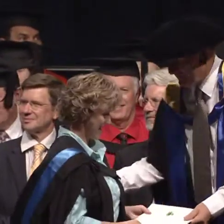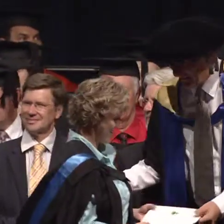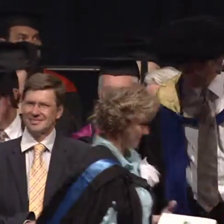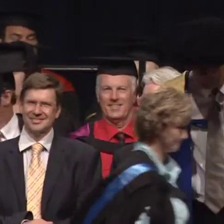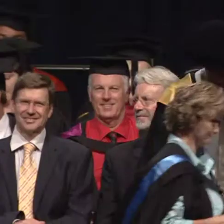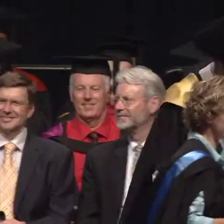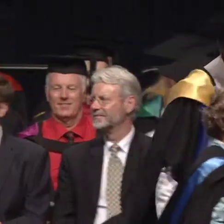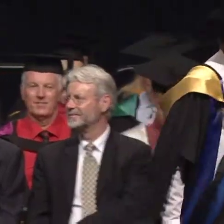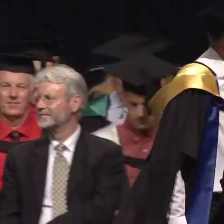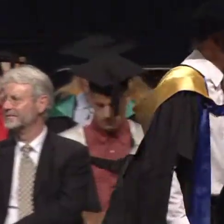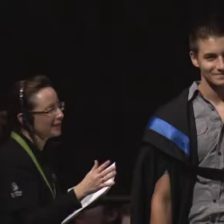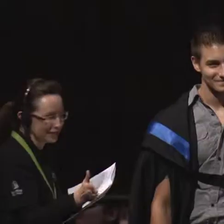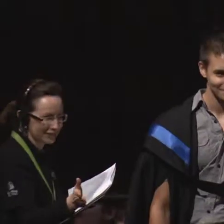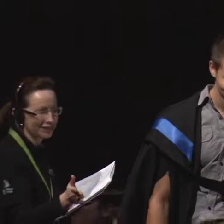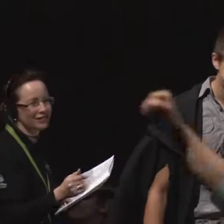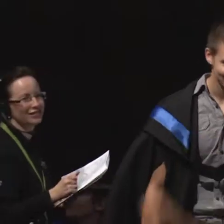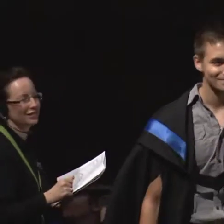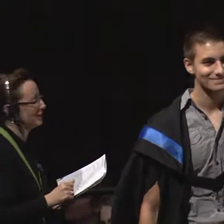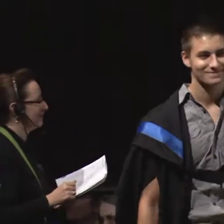Lubasov Boris Milenkovic.